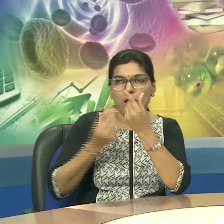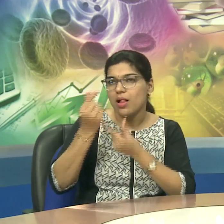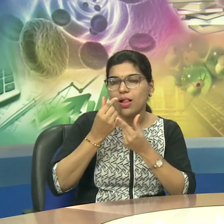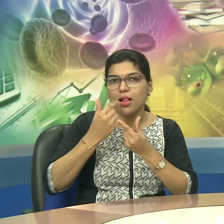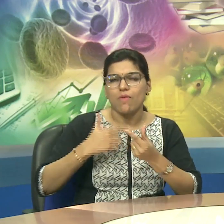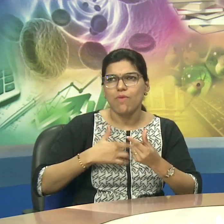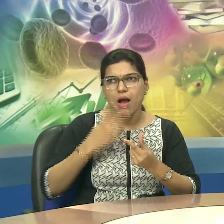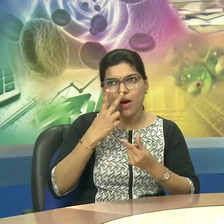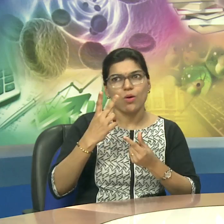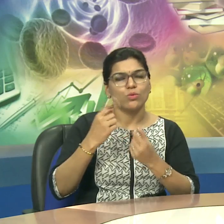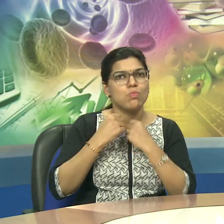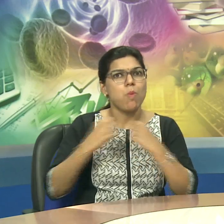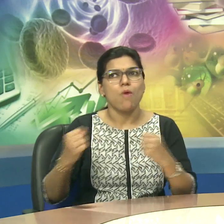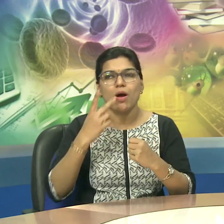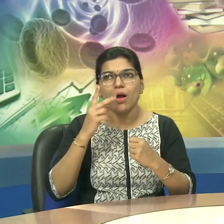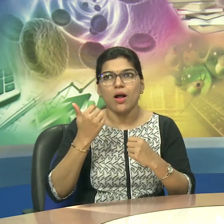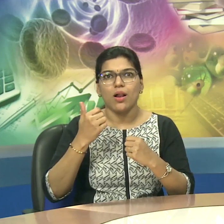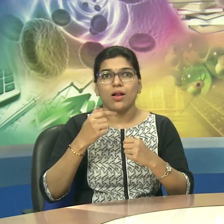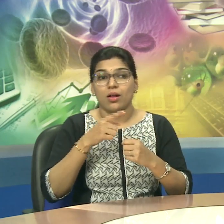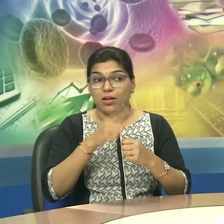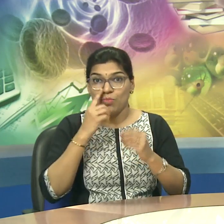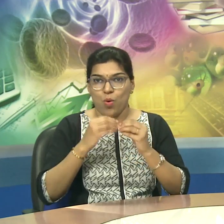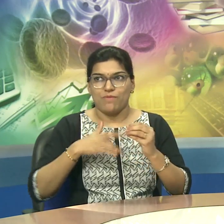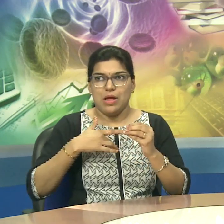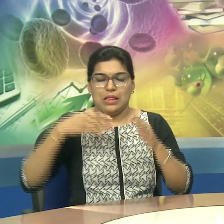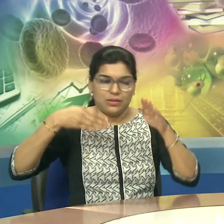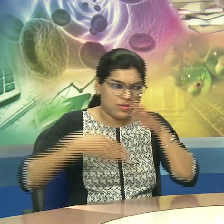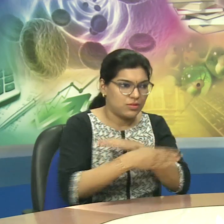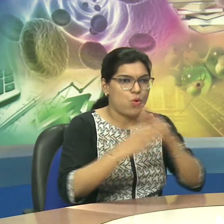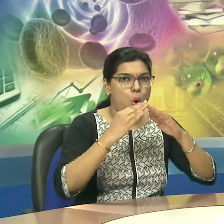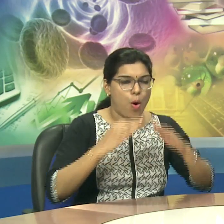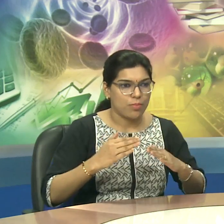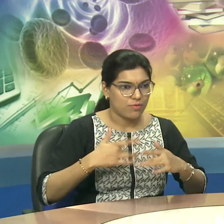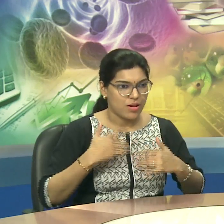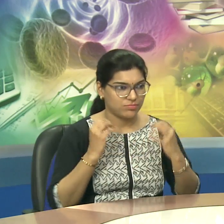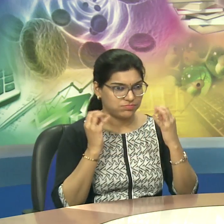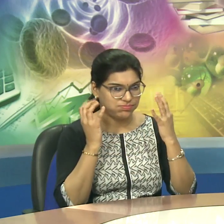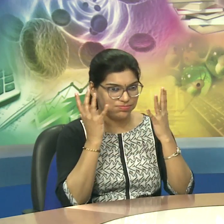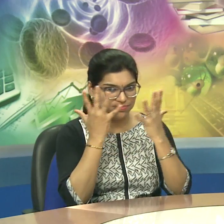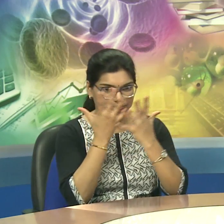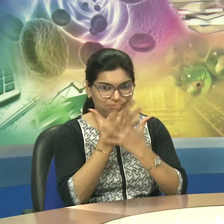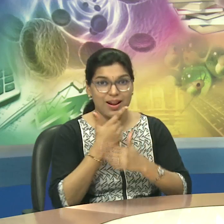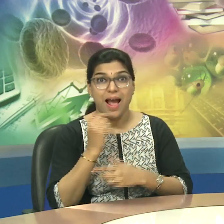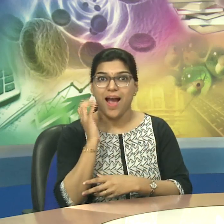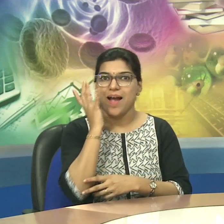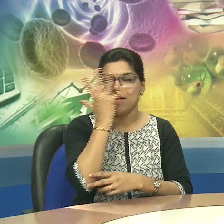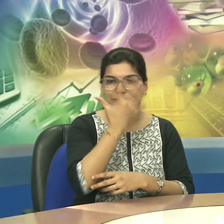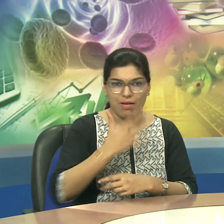And listening all those words, Aunt Ruby, she went ruby red